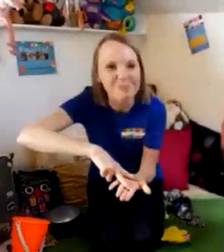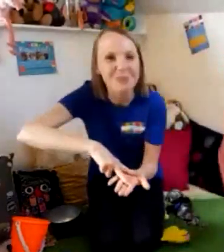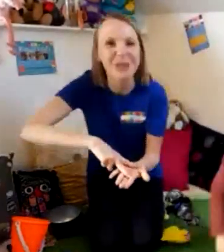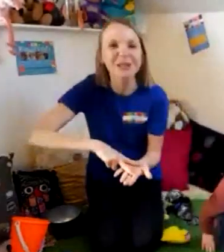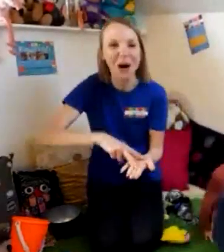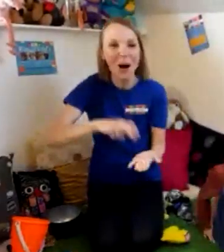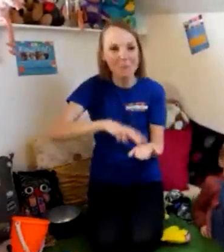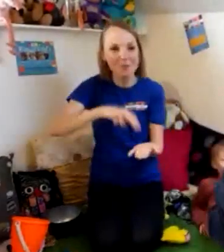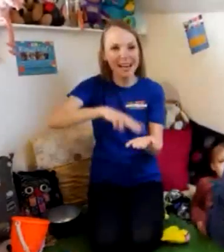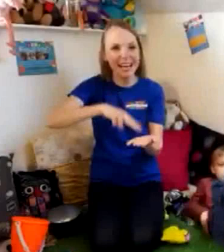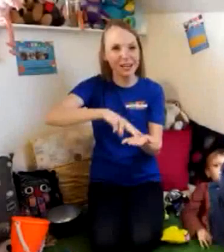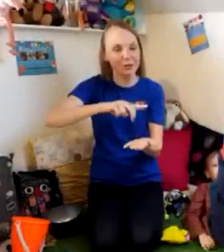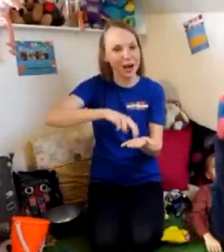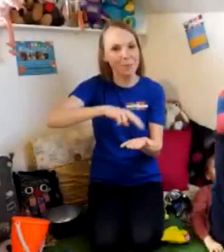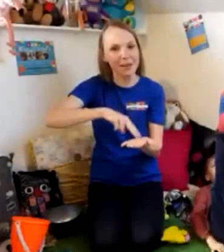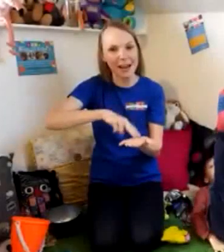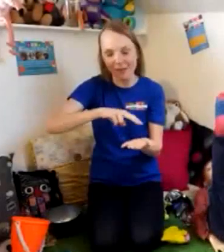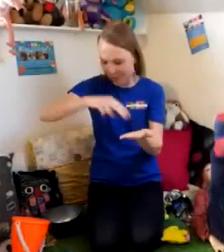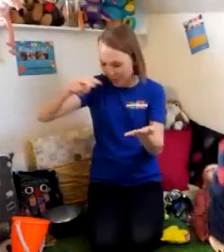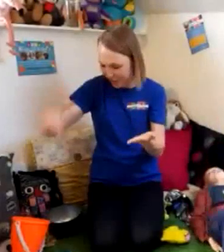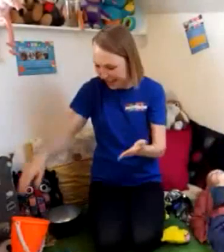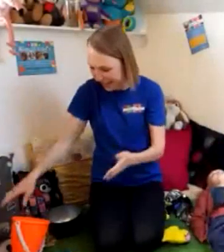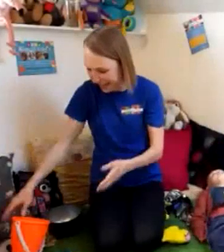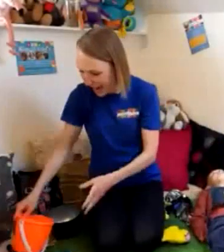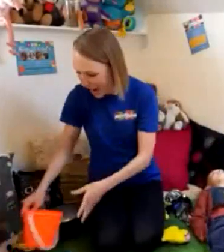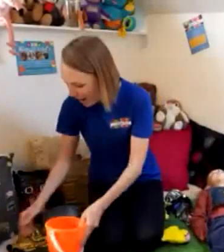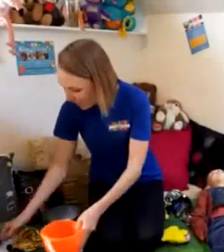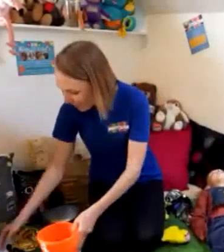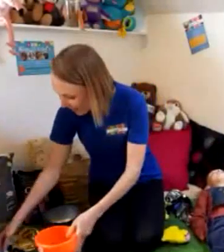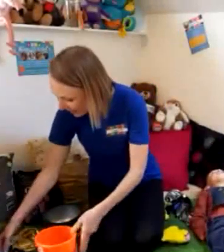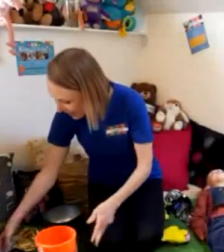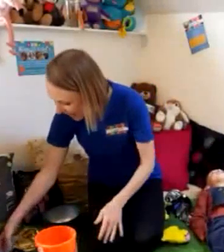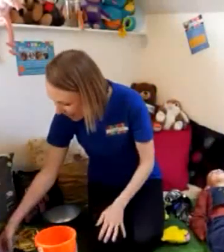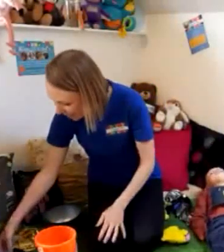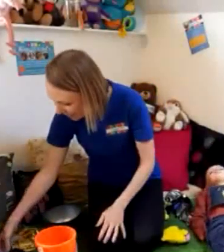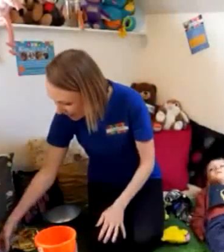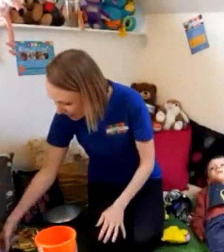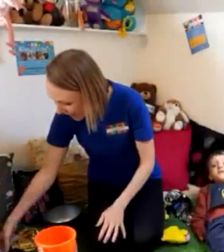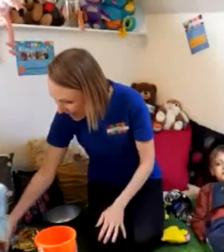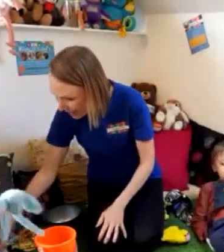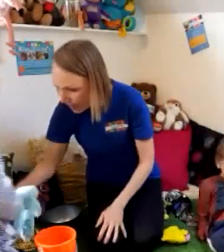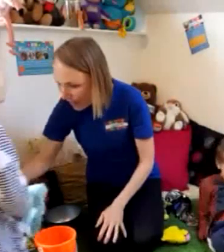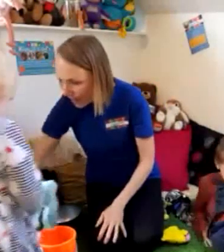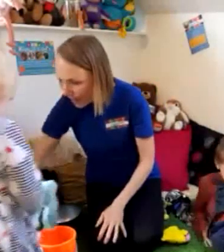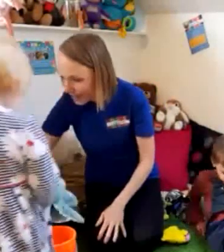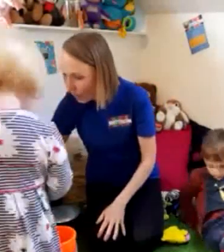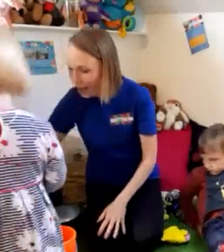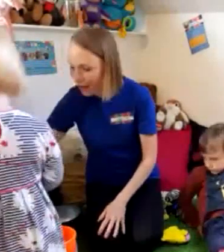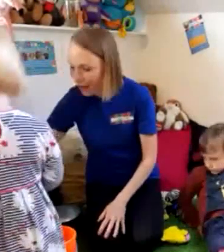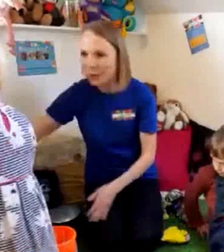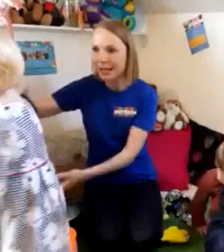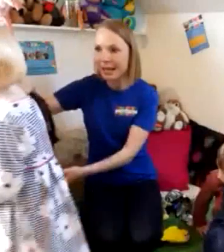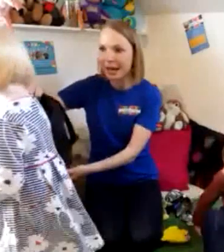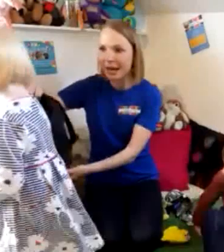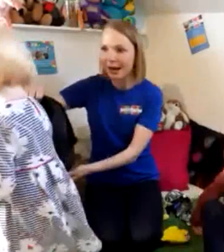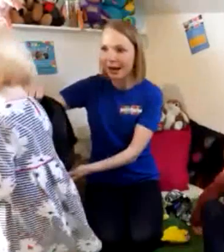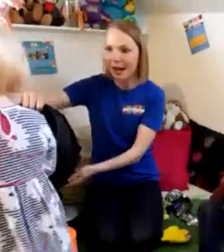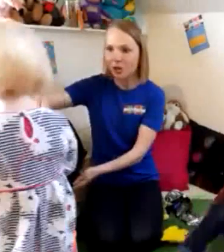Good hopping! Lovely hopping there, everybody. Sleep. Yeah, they've gone to sleep. Now, what else have we got in here? May, do you want to take